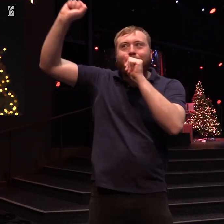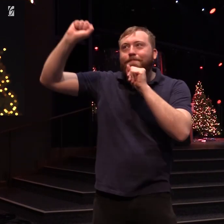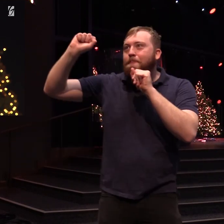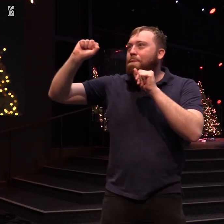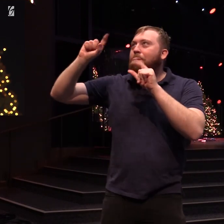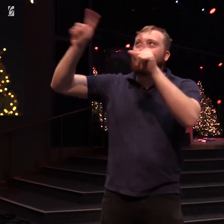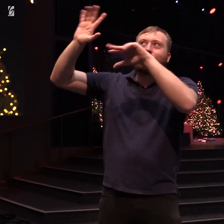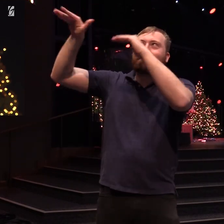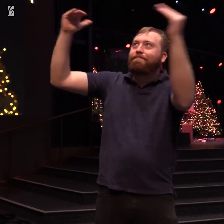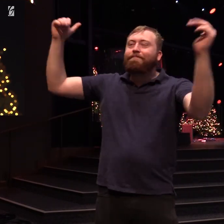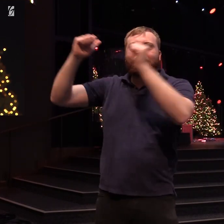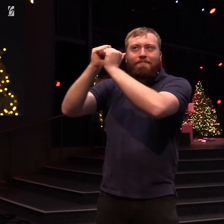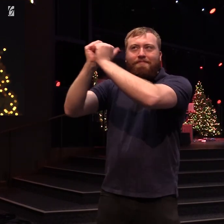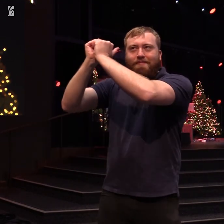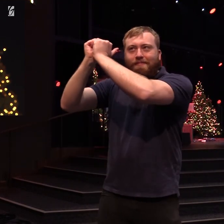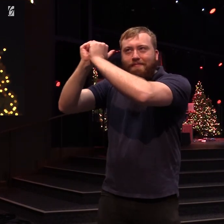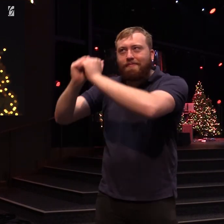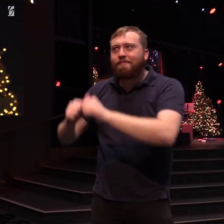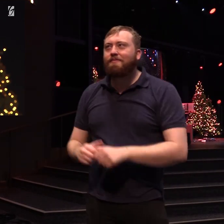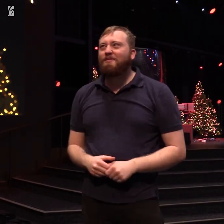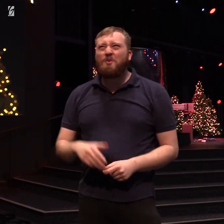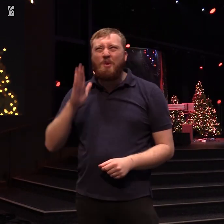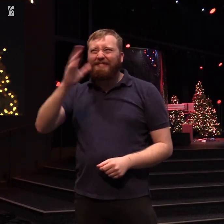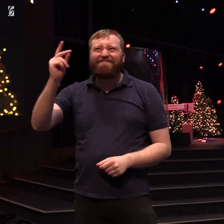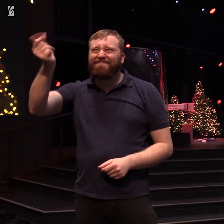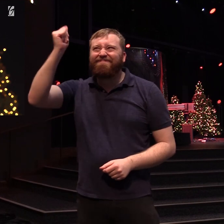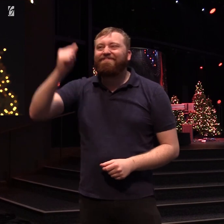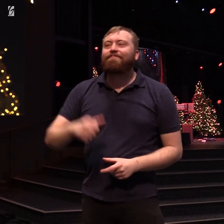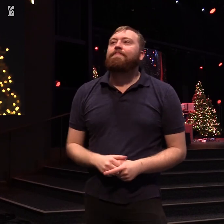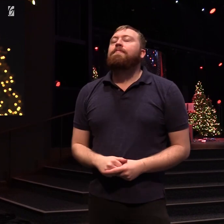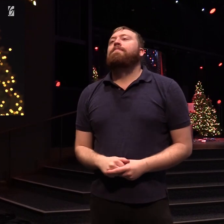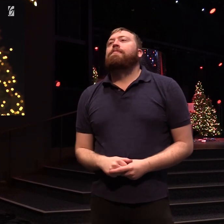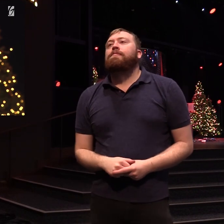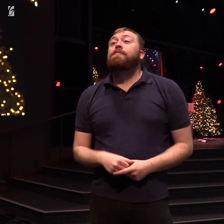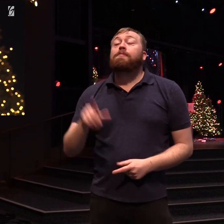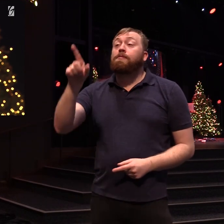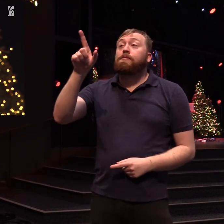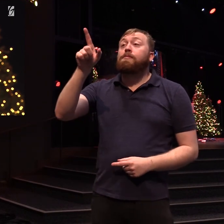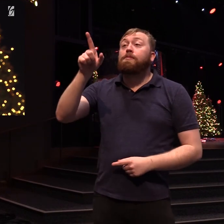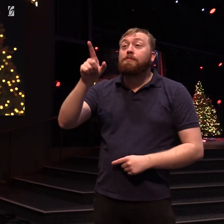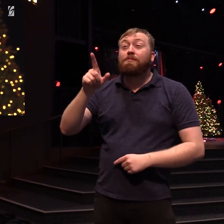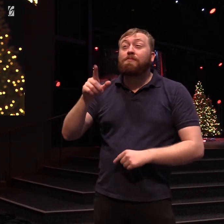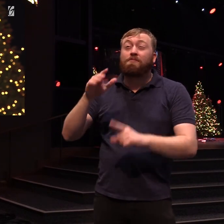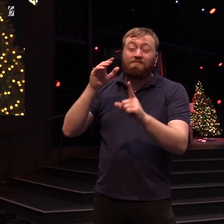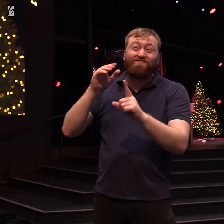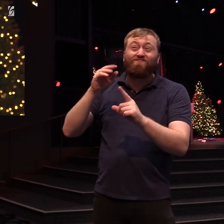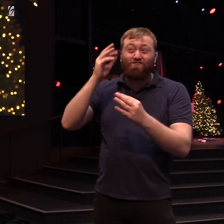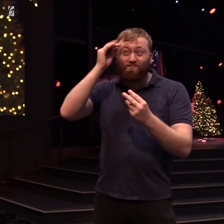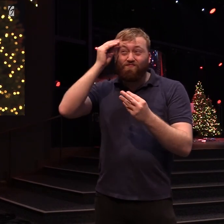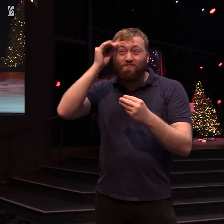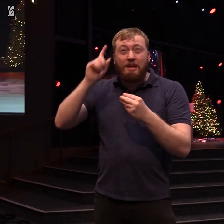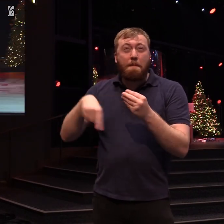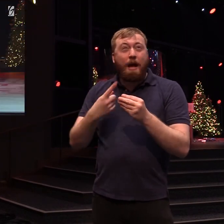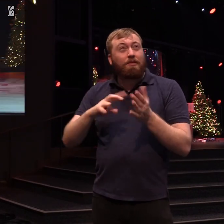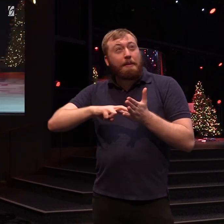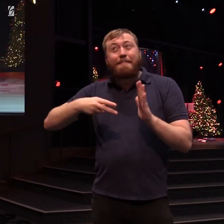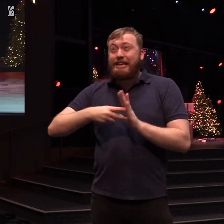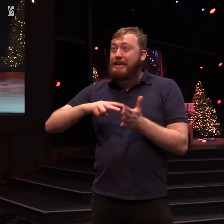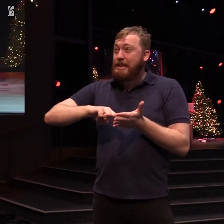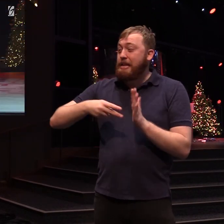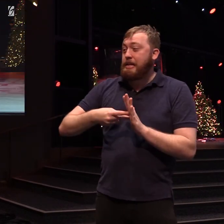church into his presence. Now consider the implications of this rapture.